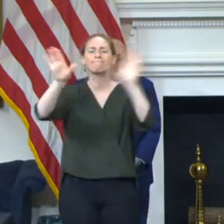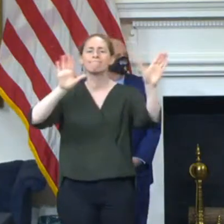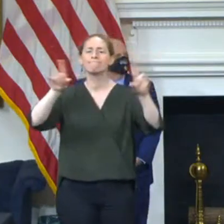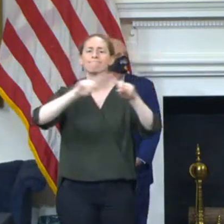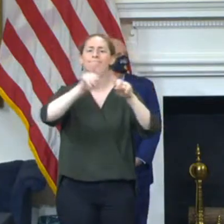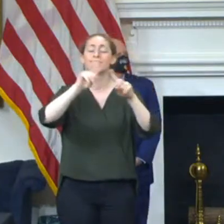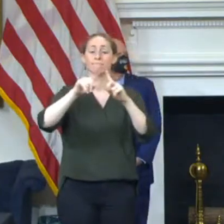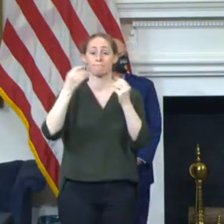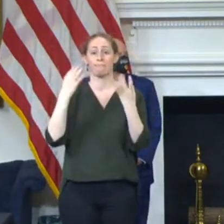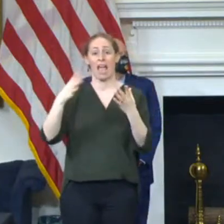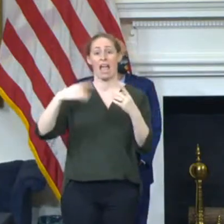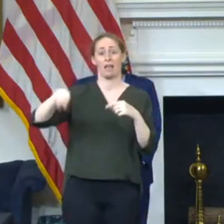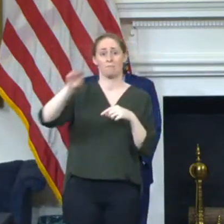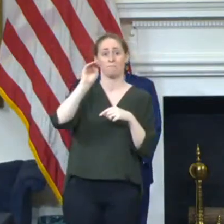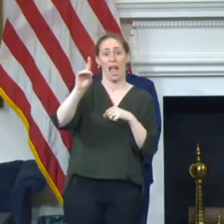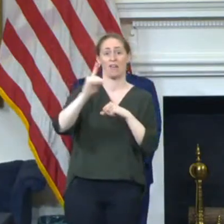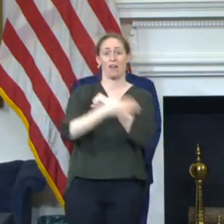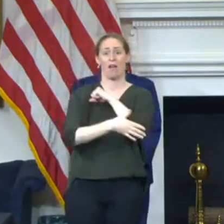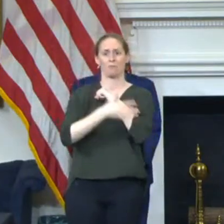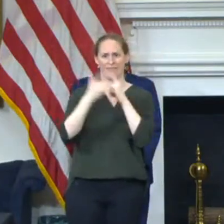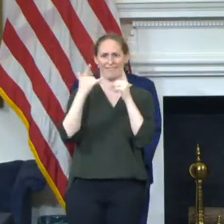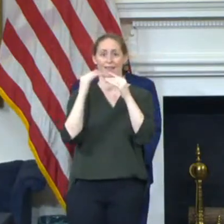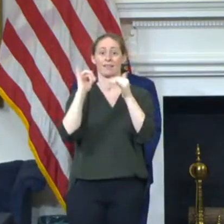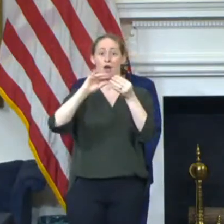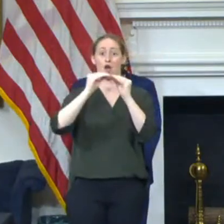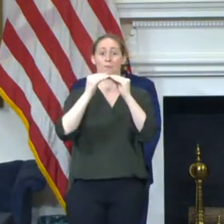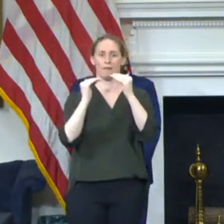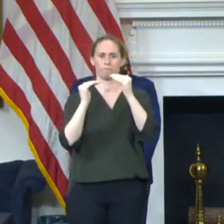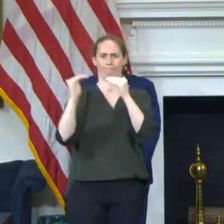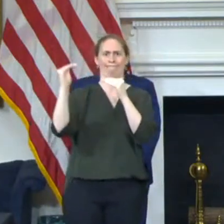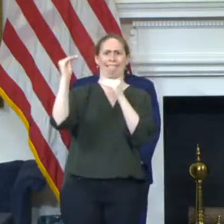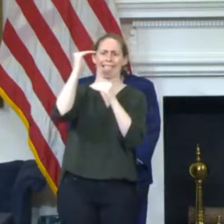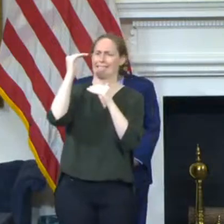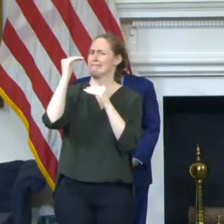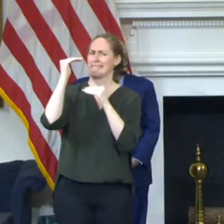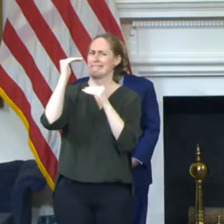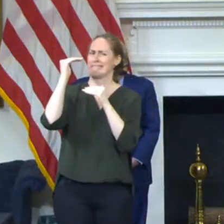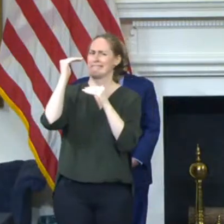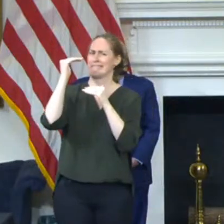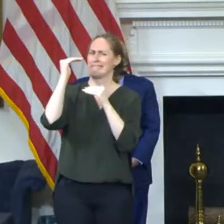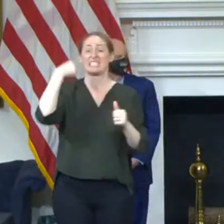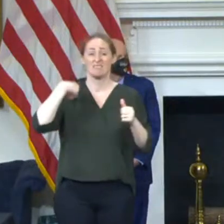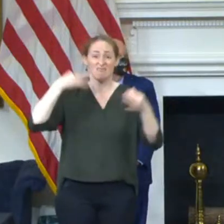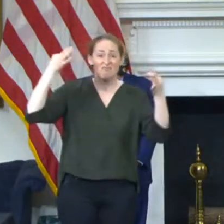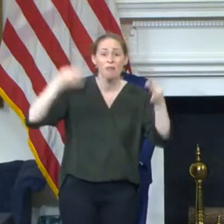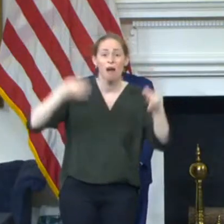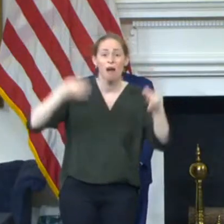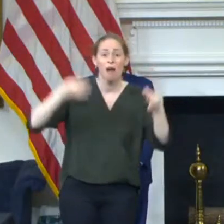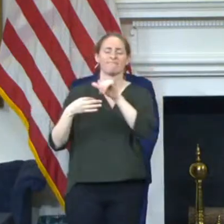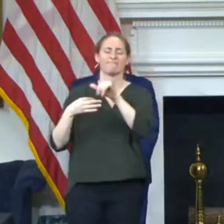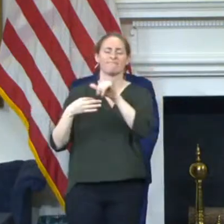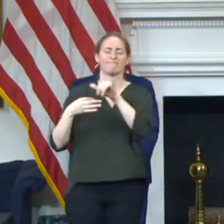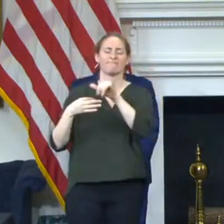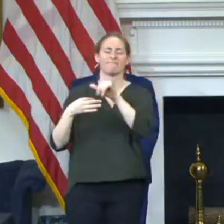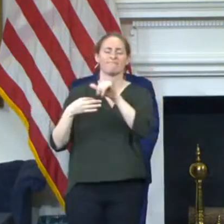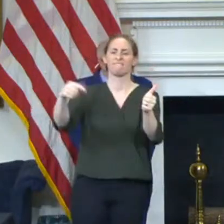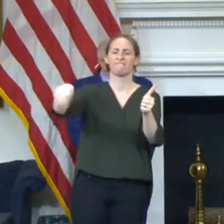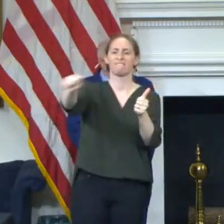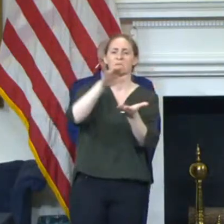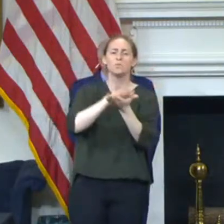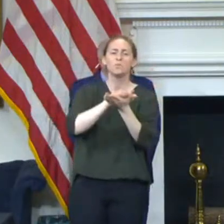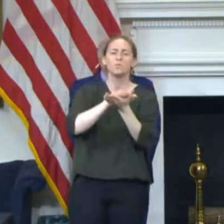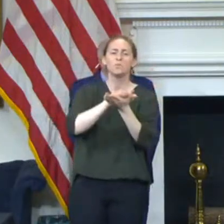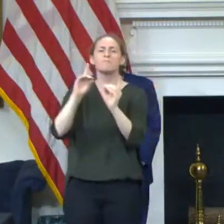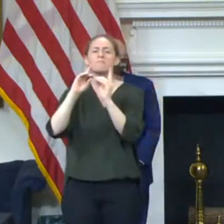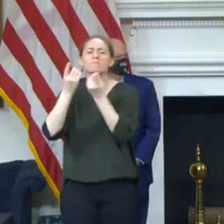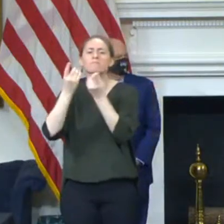indicated. However, it ultimately is the decision of the local school board in conjunction with the local health department. What we would still